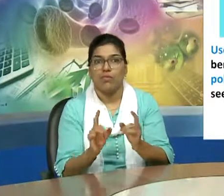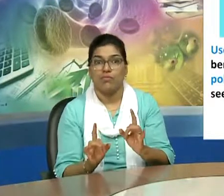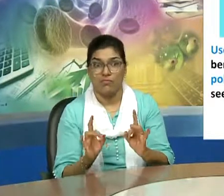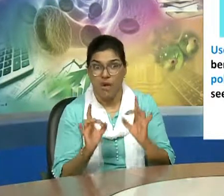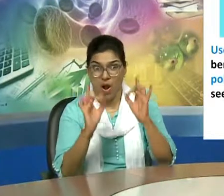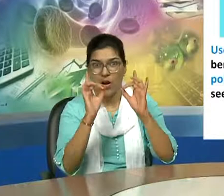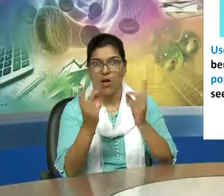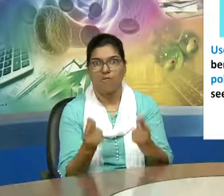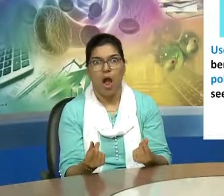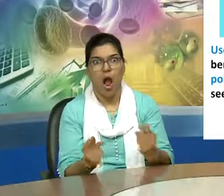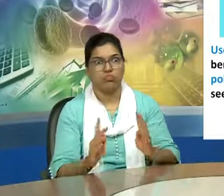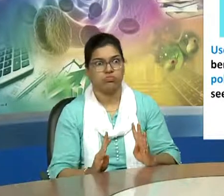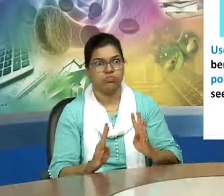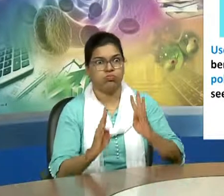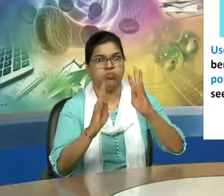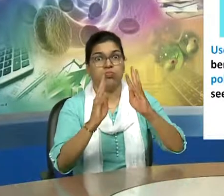they help our environment